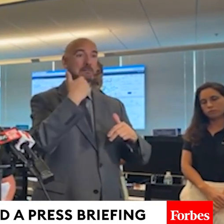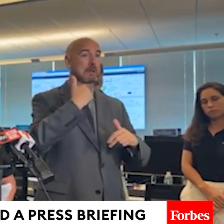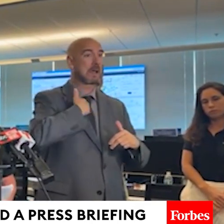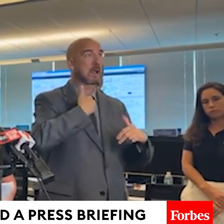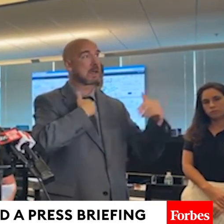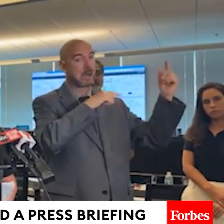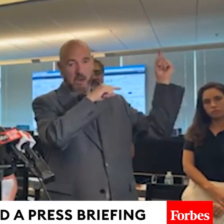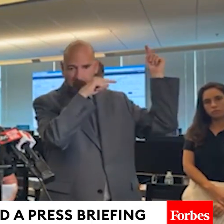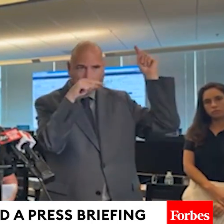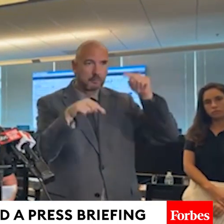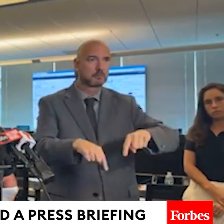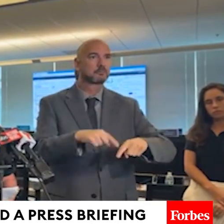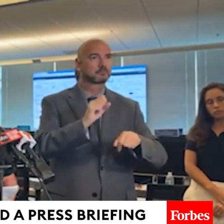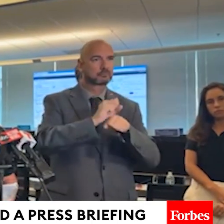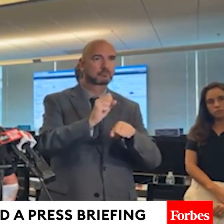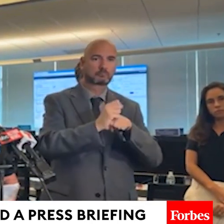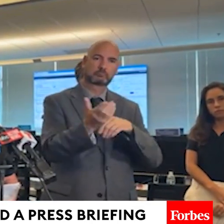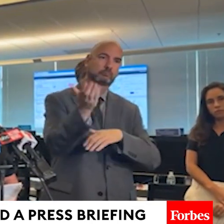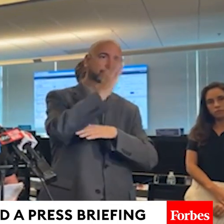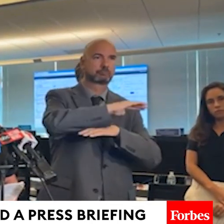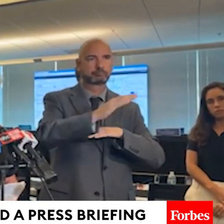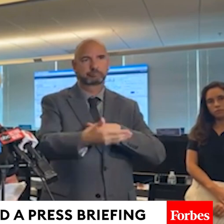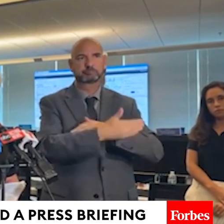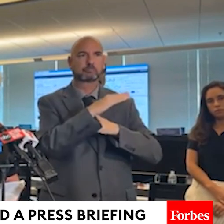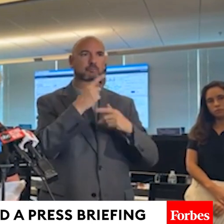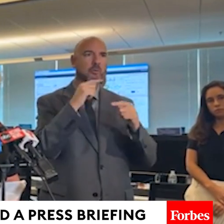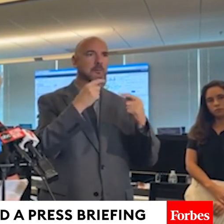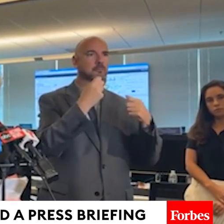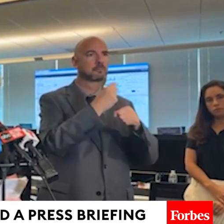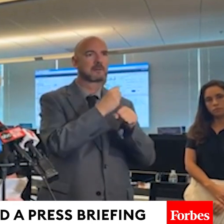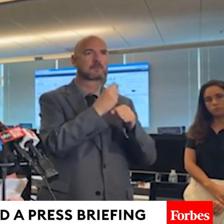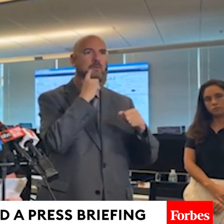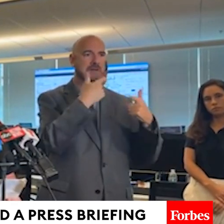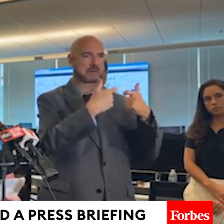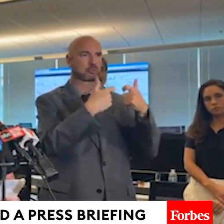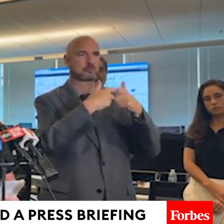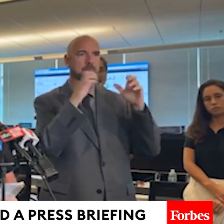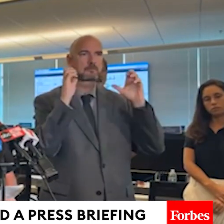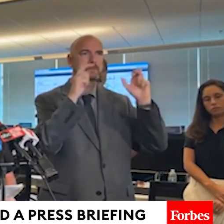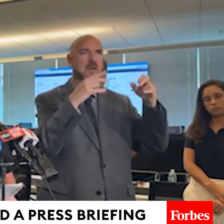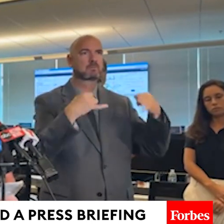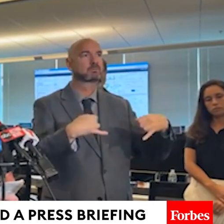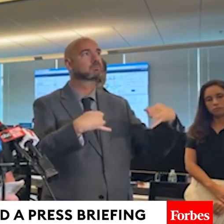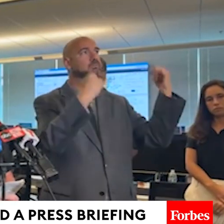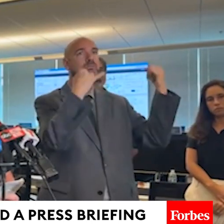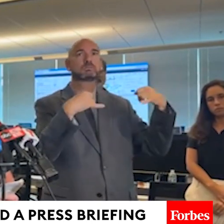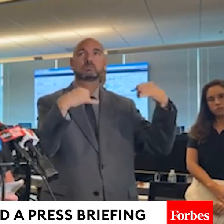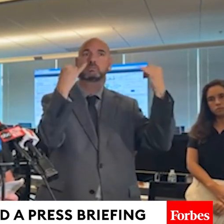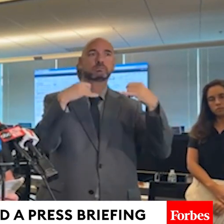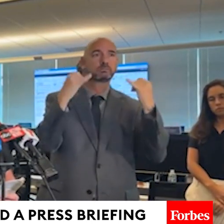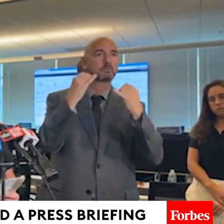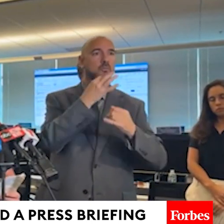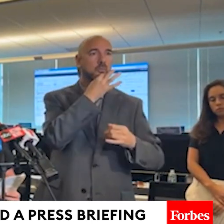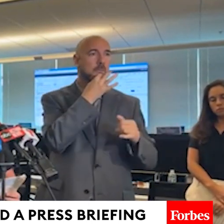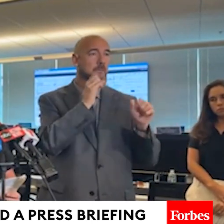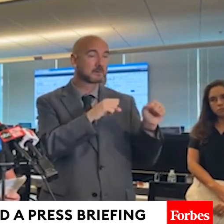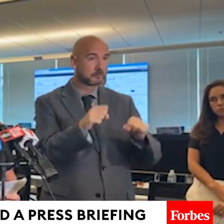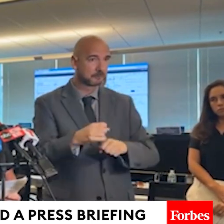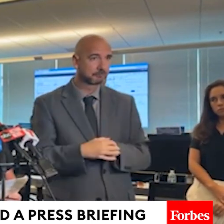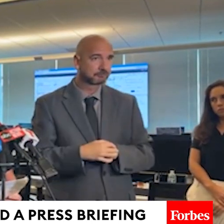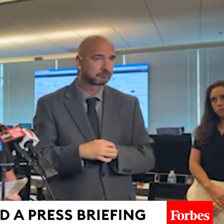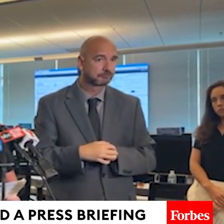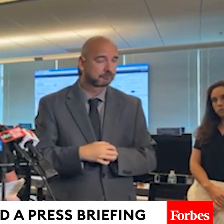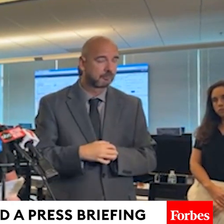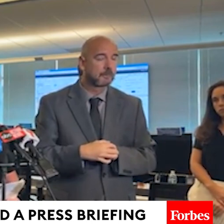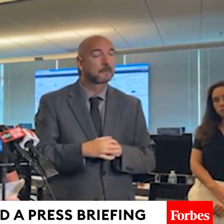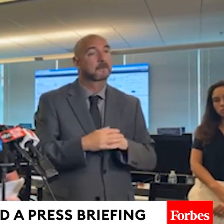clock to restore power as quickly and safely as possible. It has been a rough